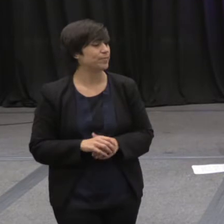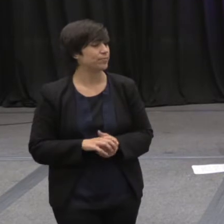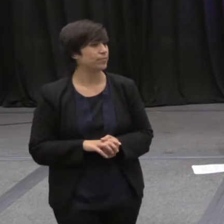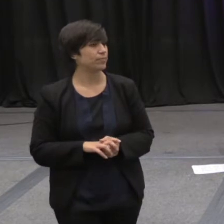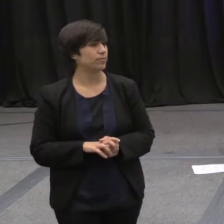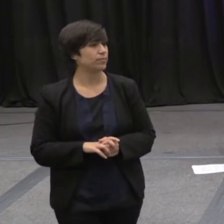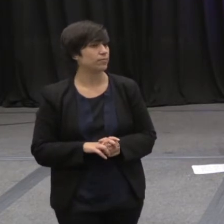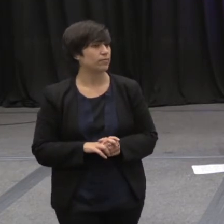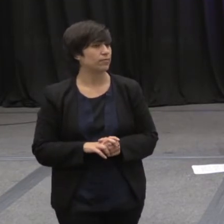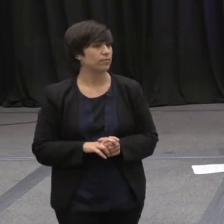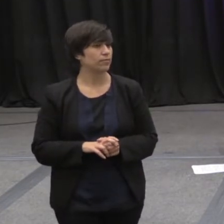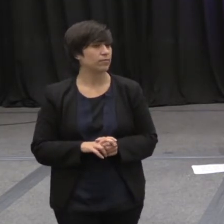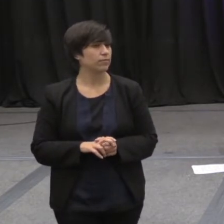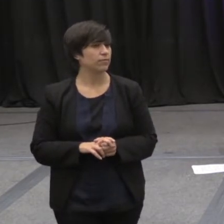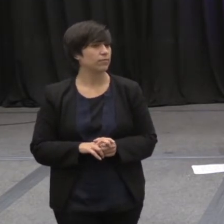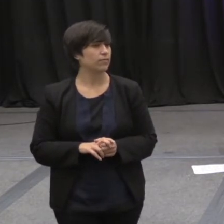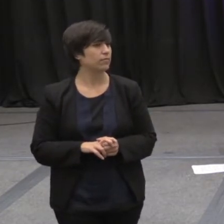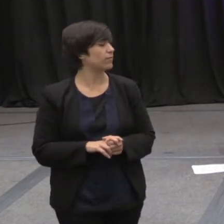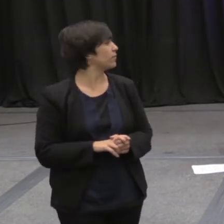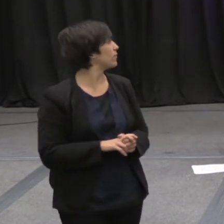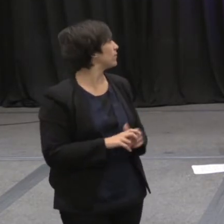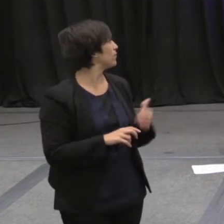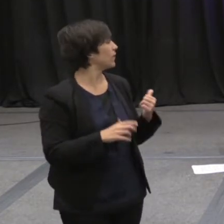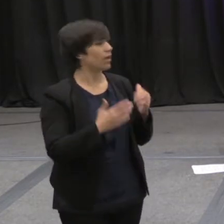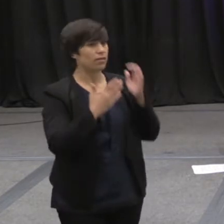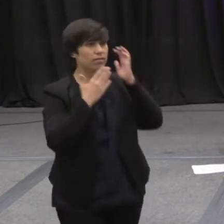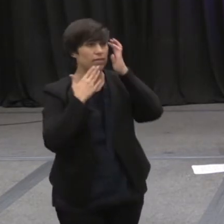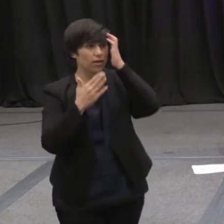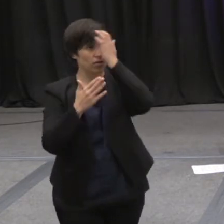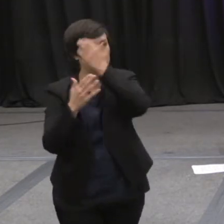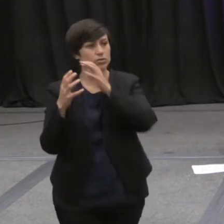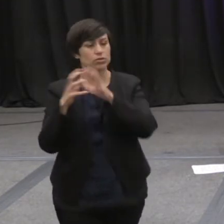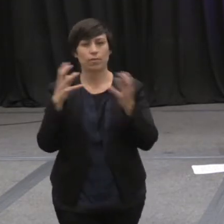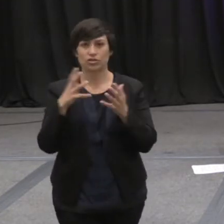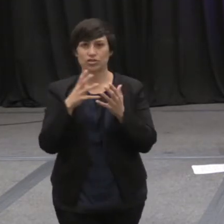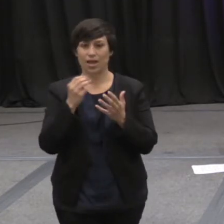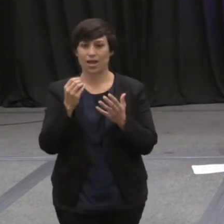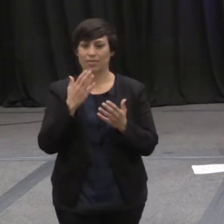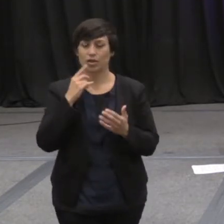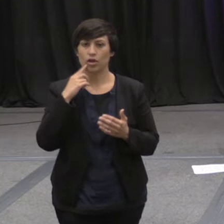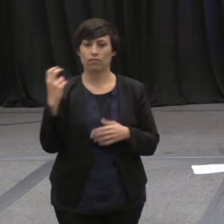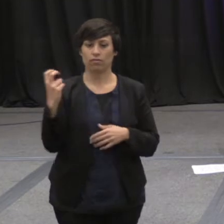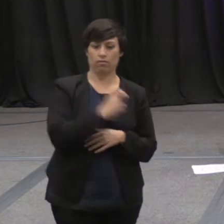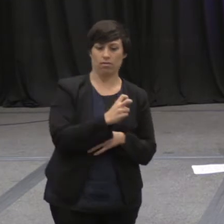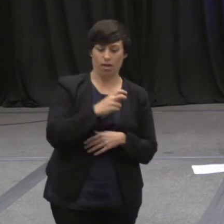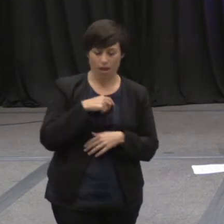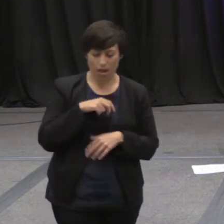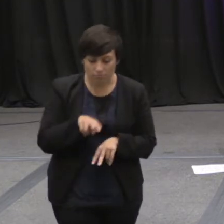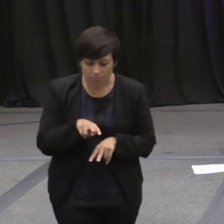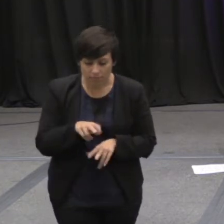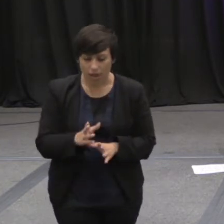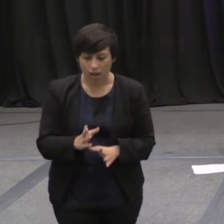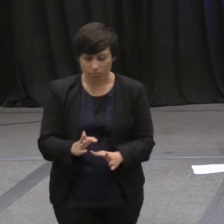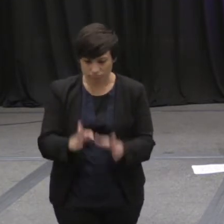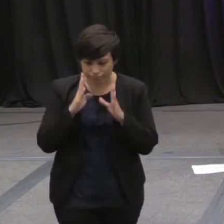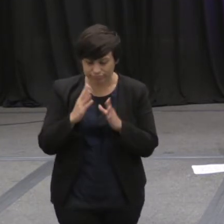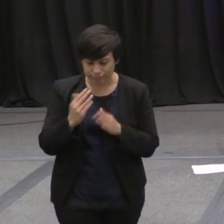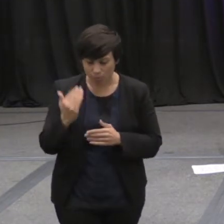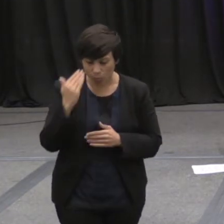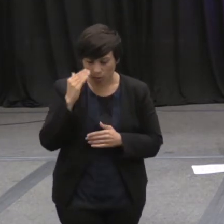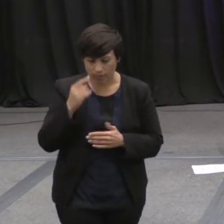Thank you so much for that. And thank you for moving the way you did, because it did make me very aware that you were here.